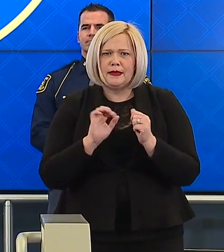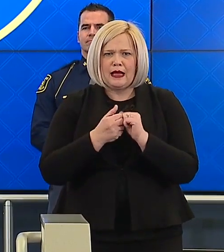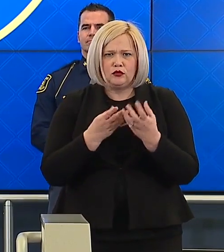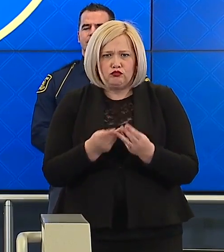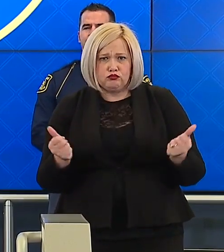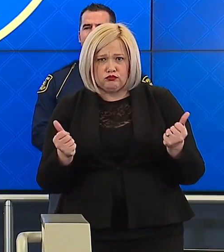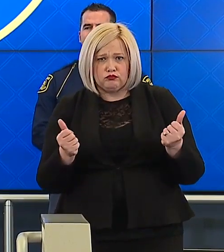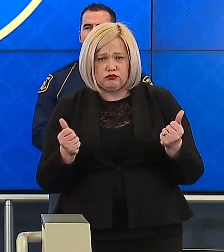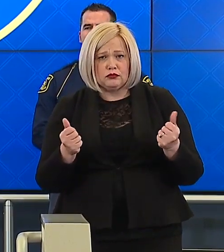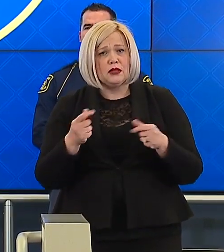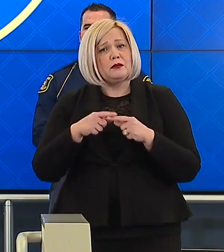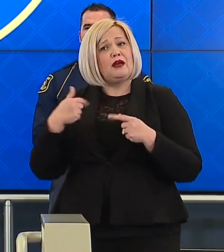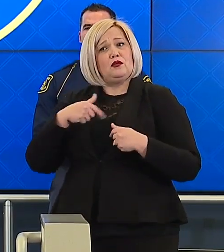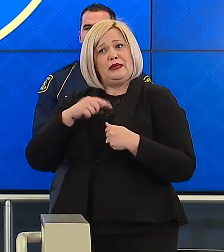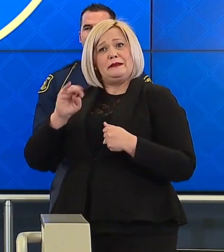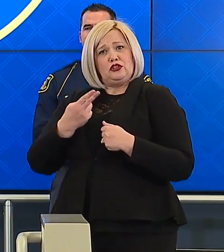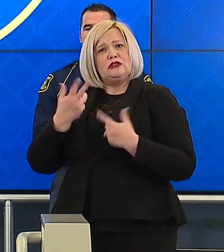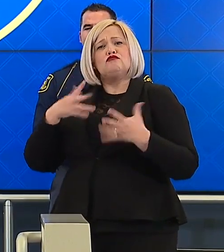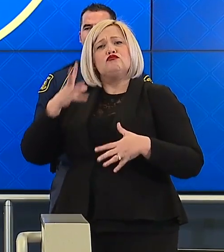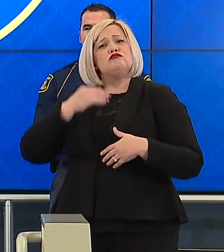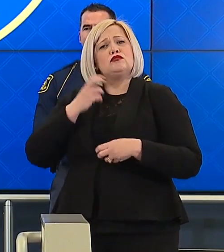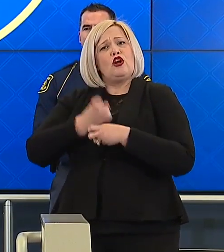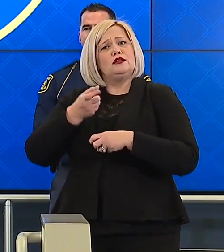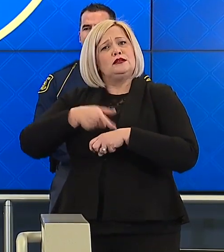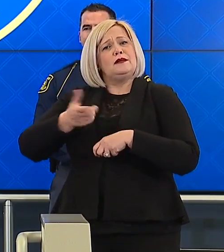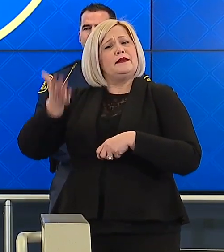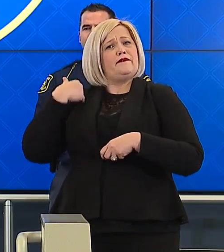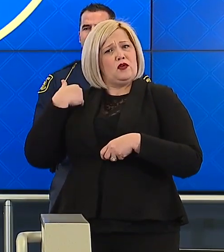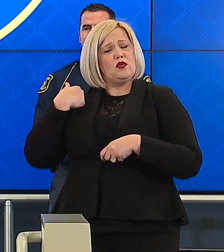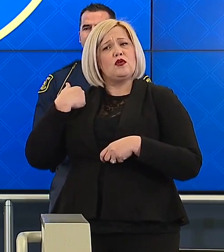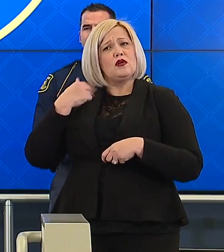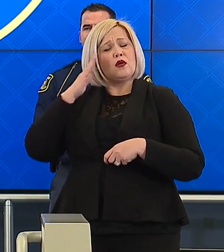and we've come back. This will be a challenge,